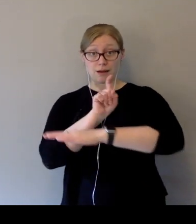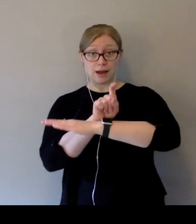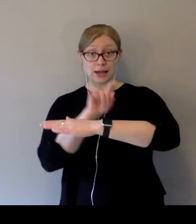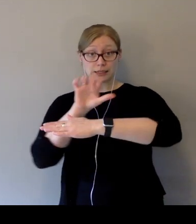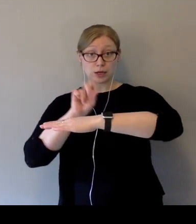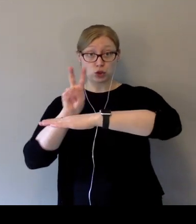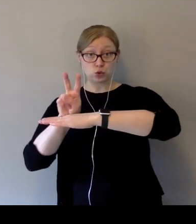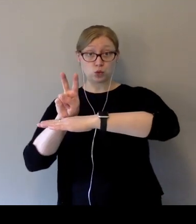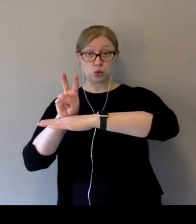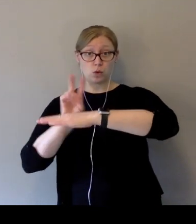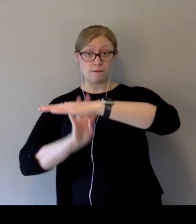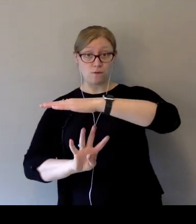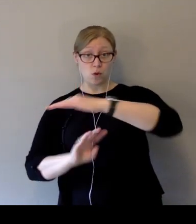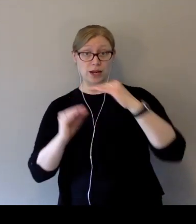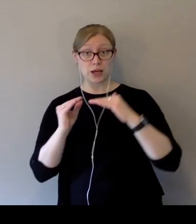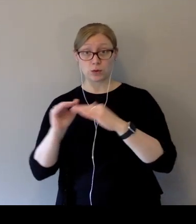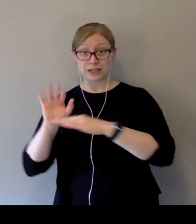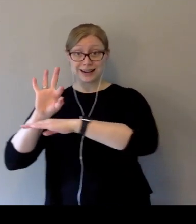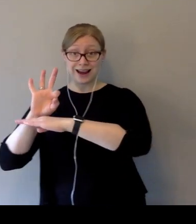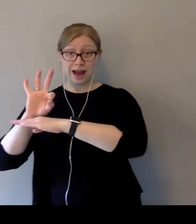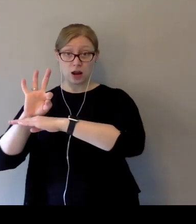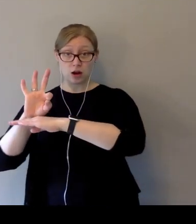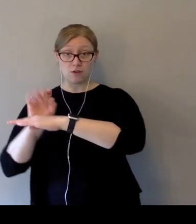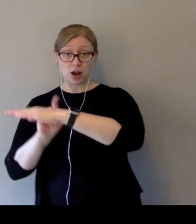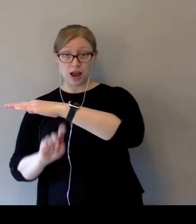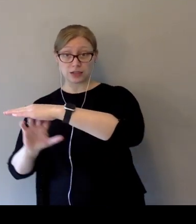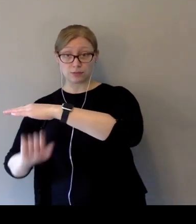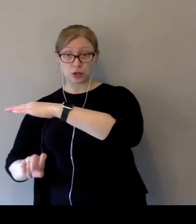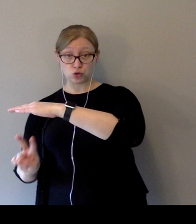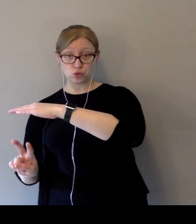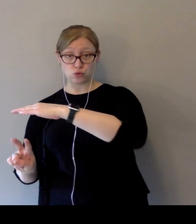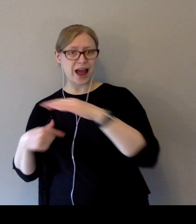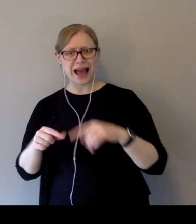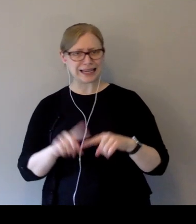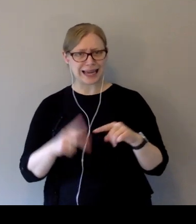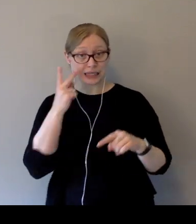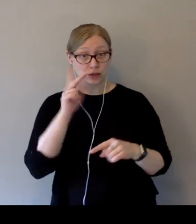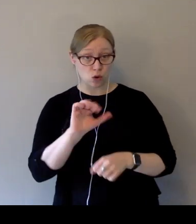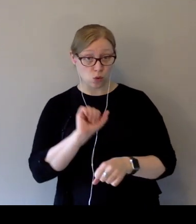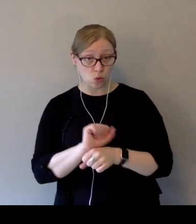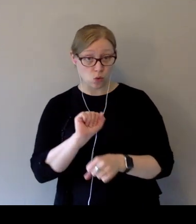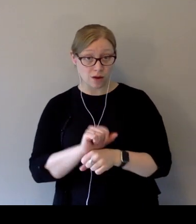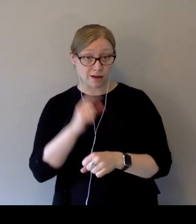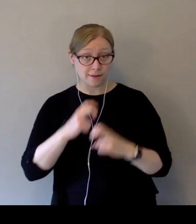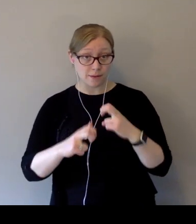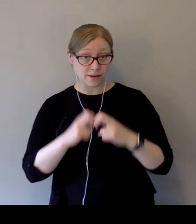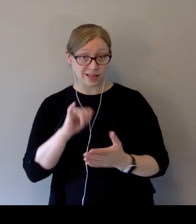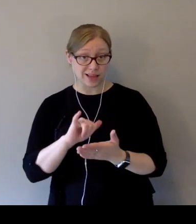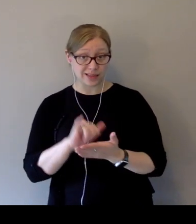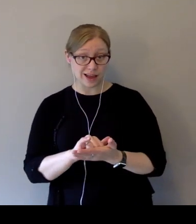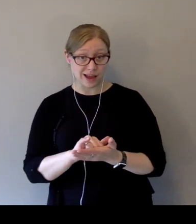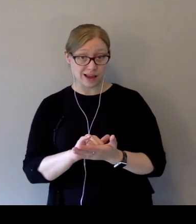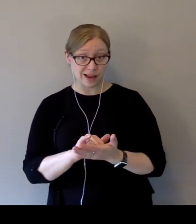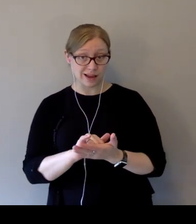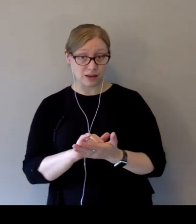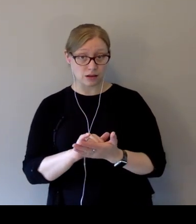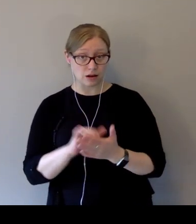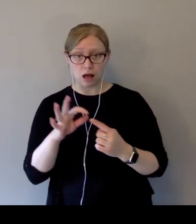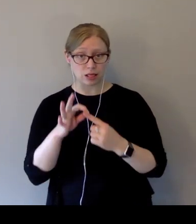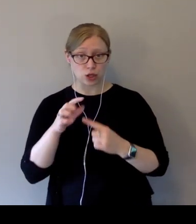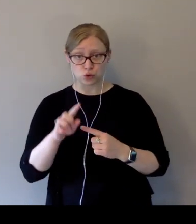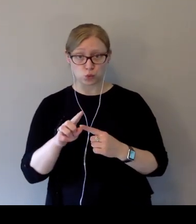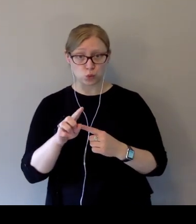equals 9 over x minus 2. Now, I can't really see your work on Schoology for a problem like this unless we submitted a picture or something,